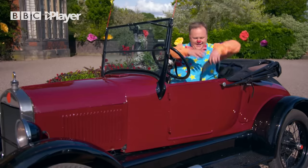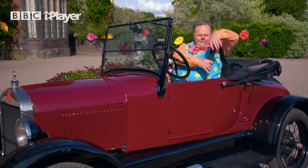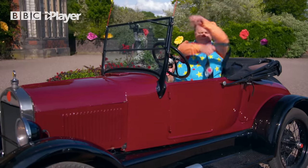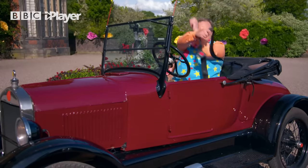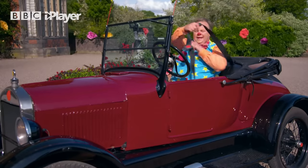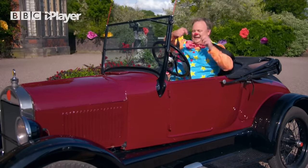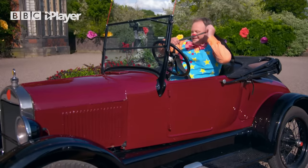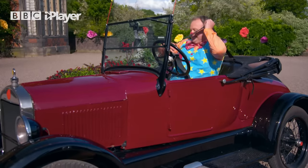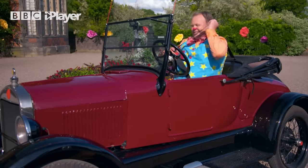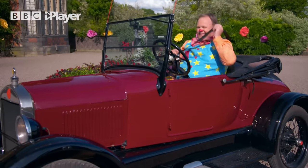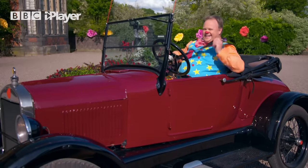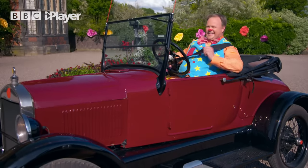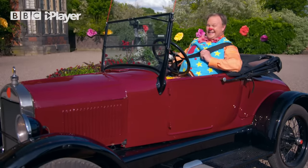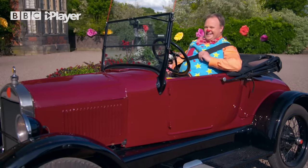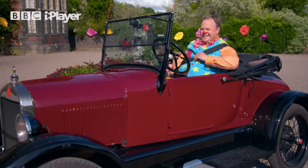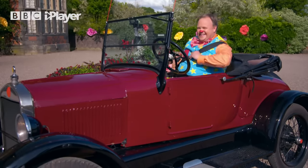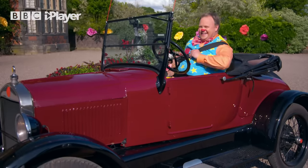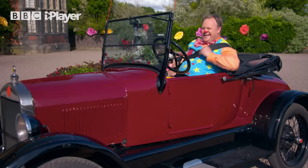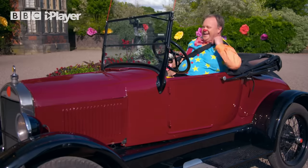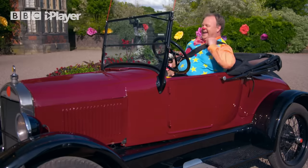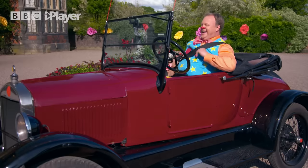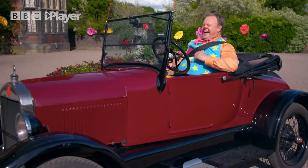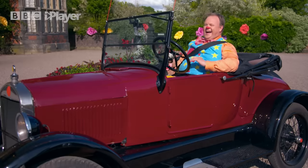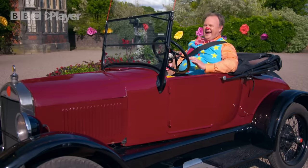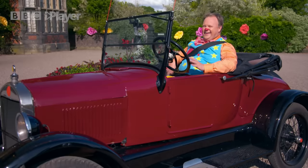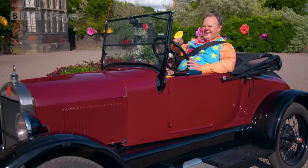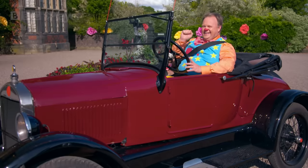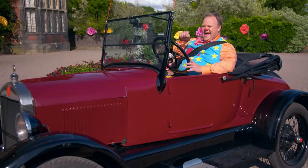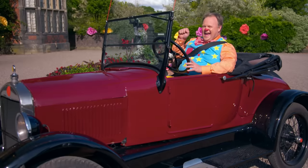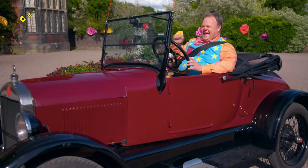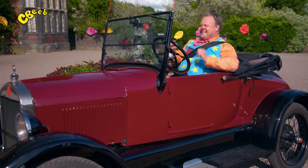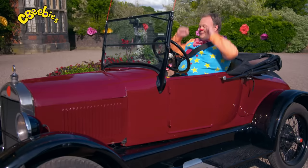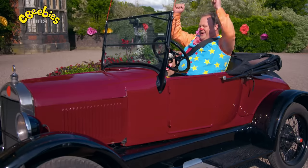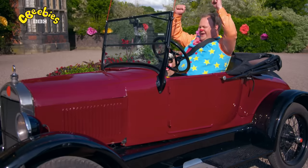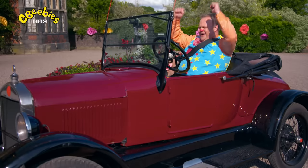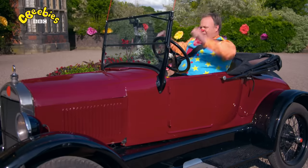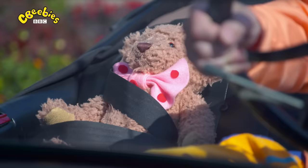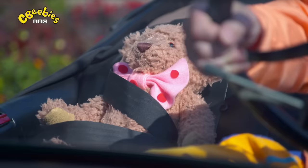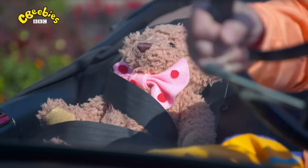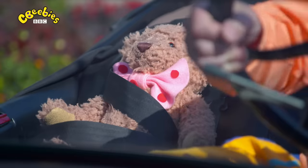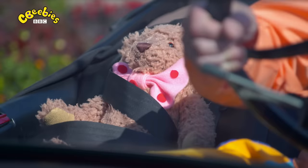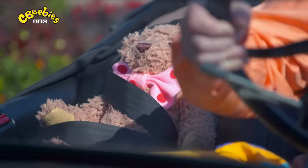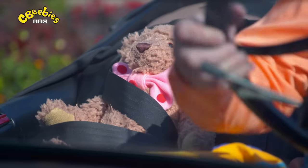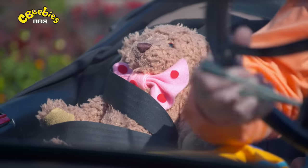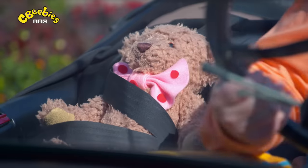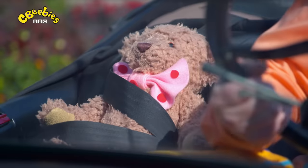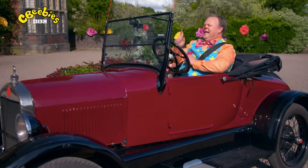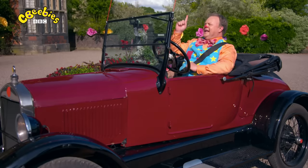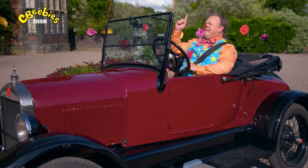Now you must be ready to drive to the seaside. Oh, yes! Woohoo! Come on, Tumble Ted! Let's